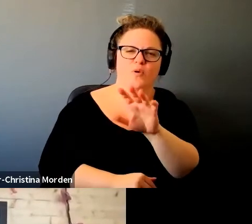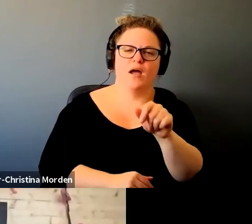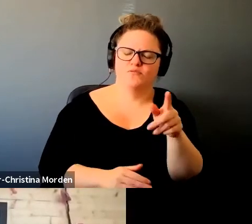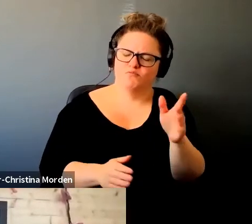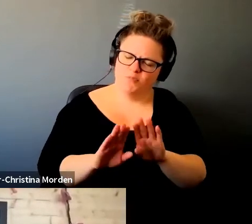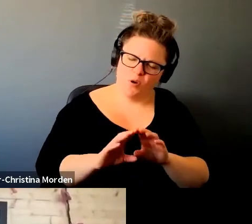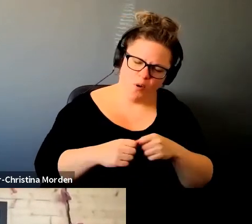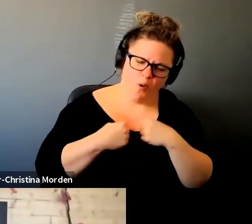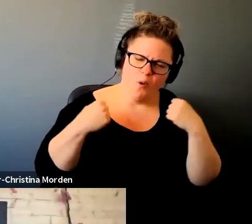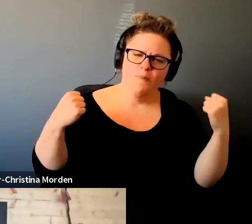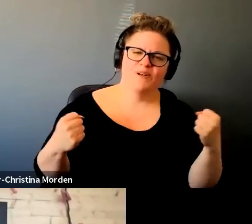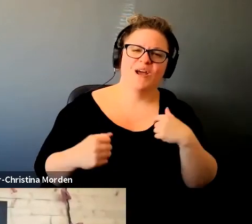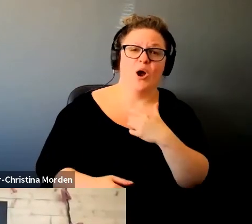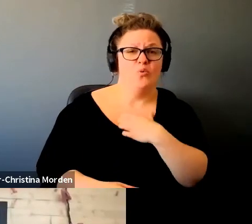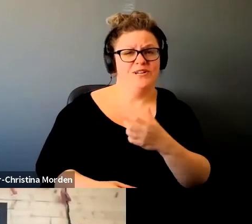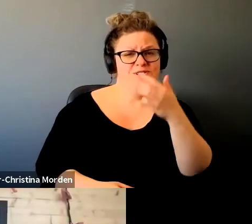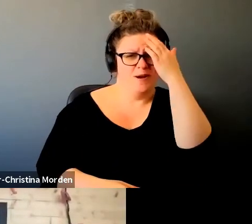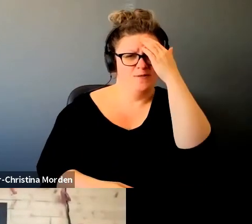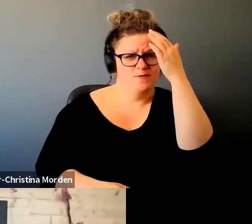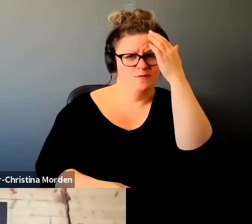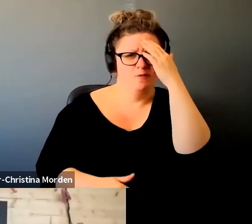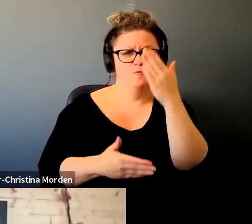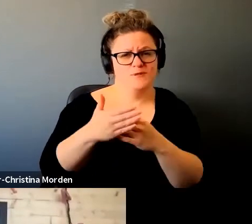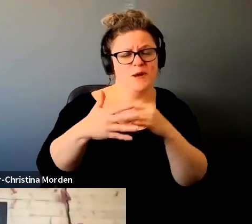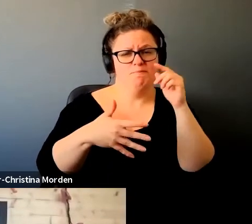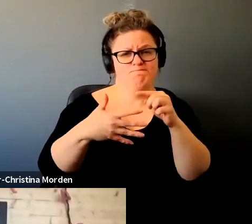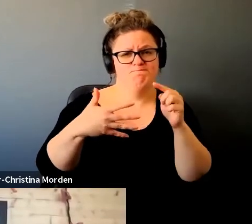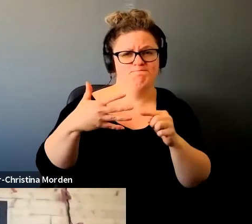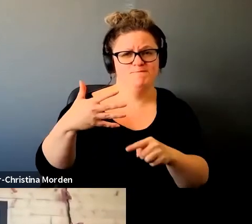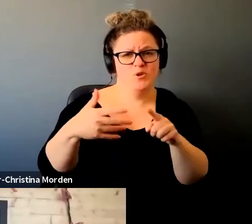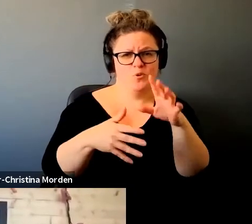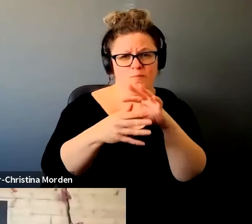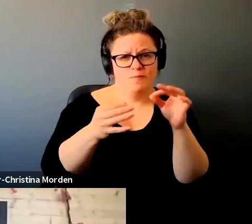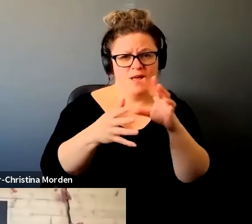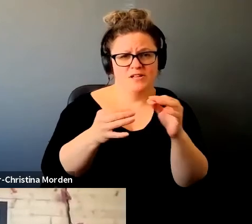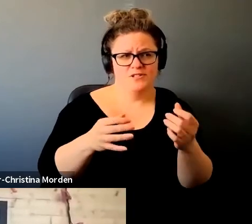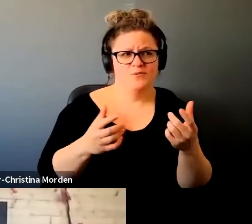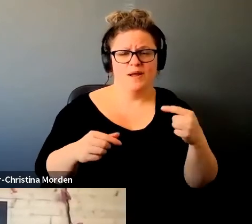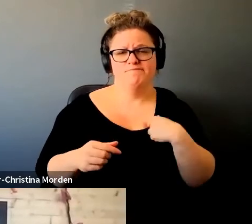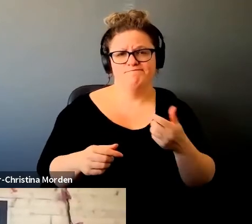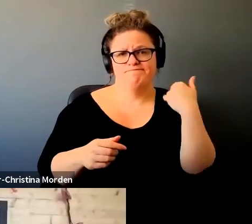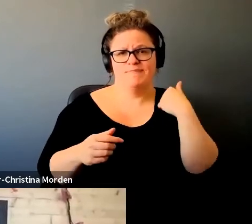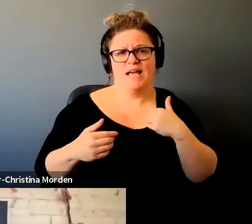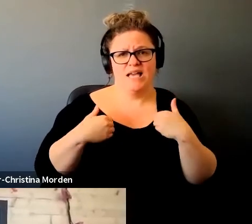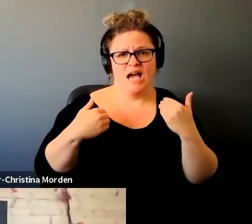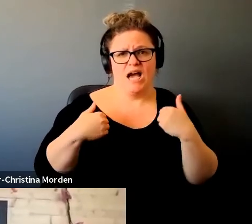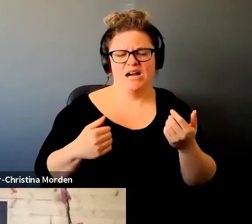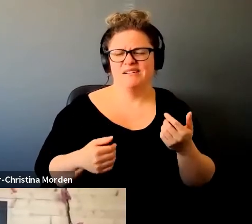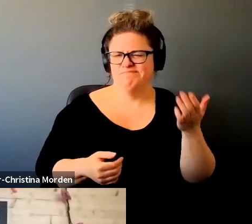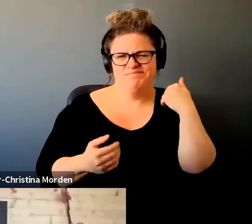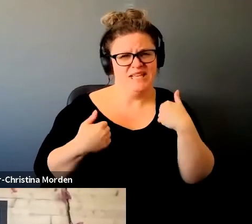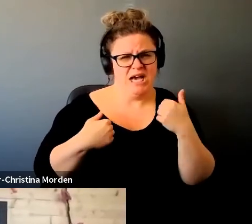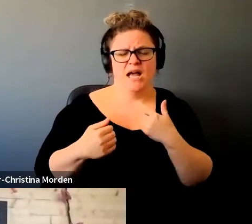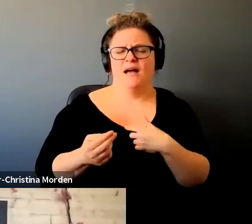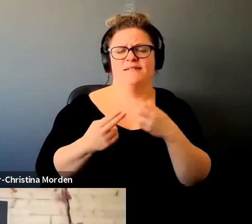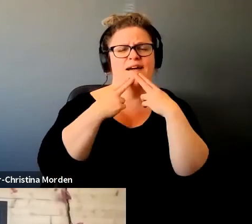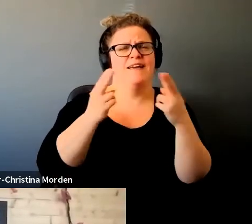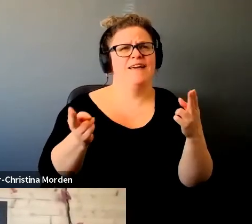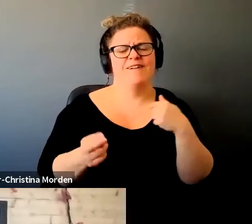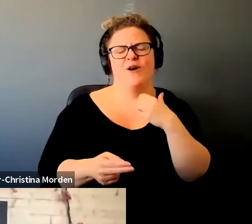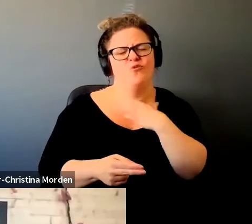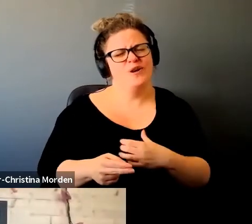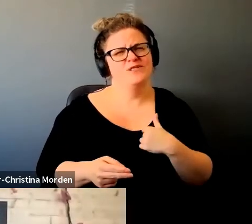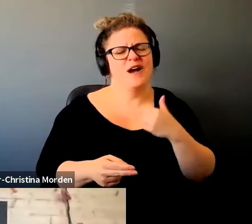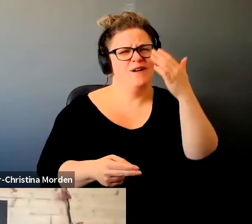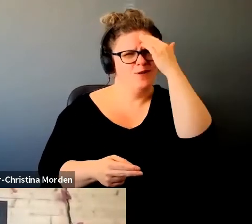I wish I had known quite a few of the points you mentioned. In the beginning of my career, I was very naive. I wish I had known. I could